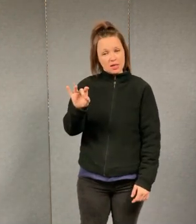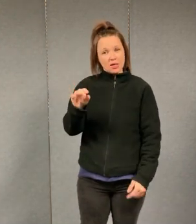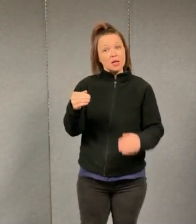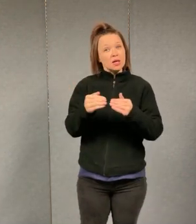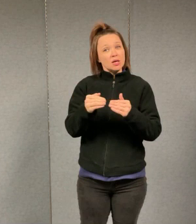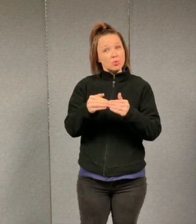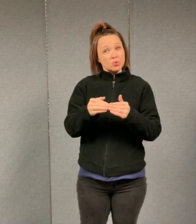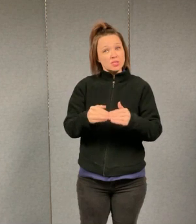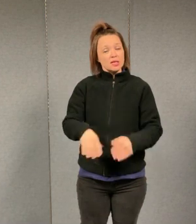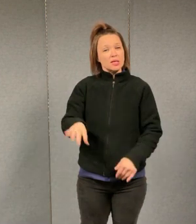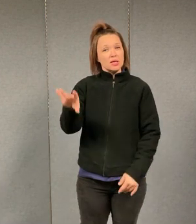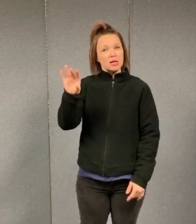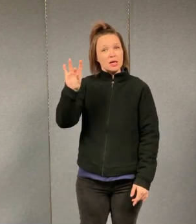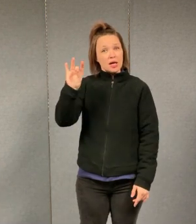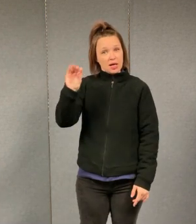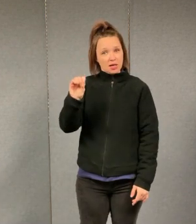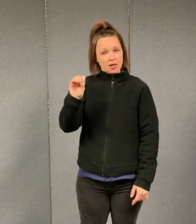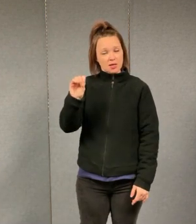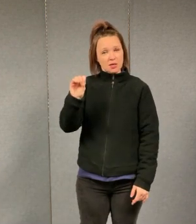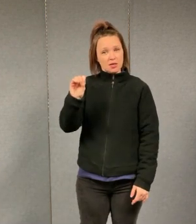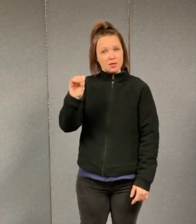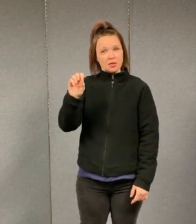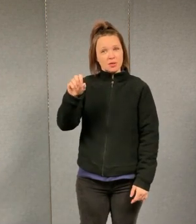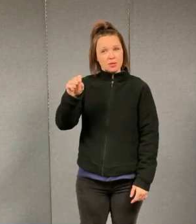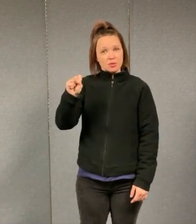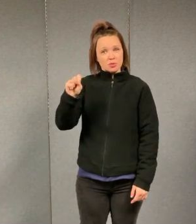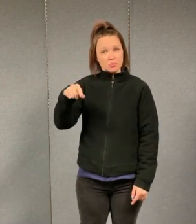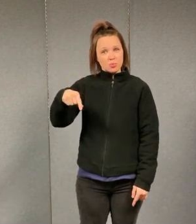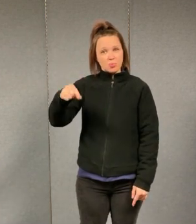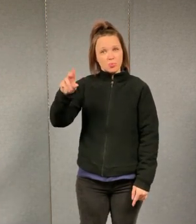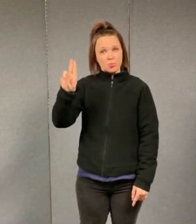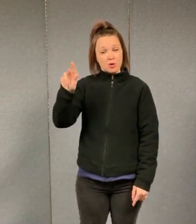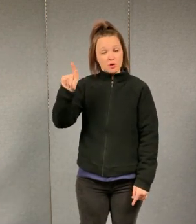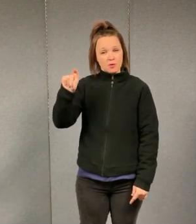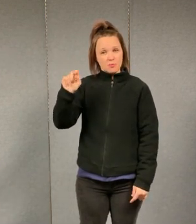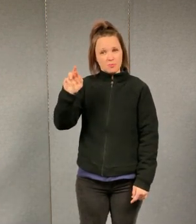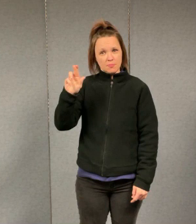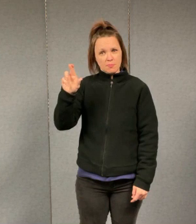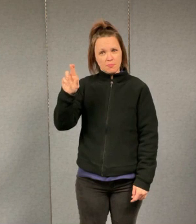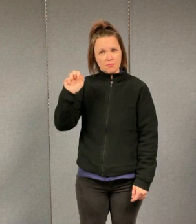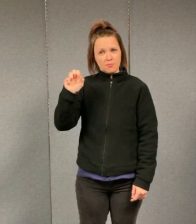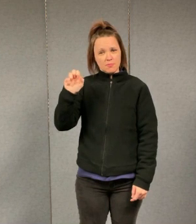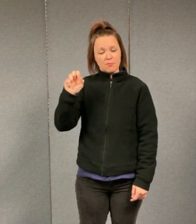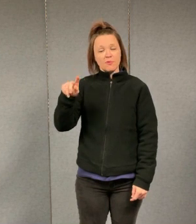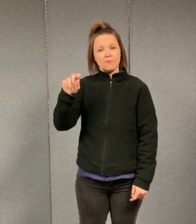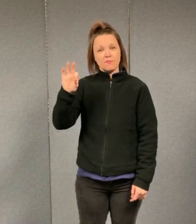said before, we now need to multiply this number to get the total amount of wood that we'll